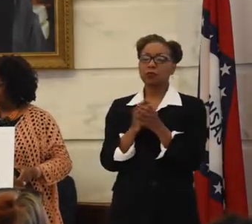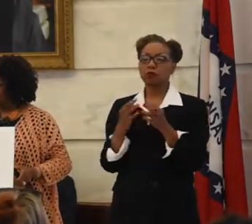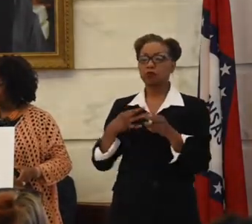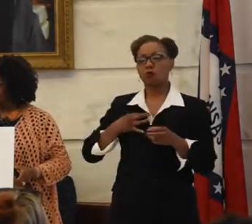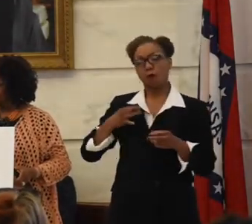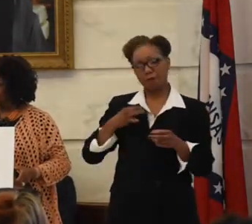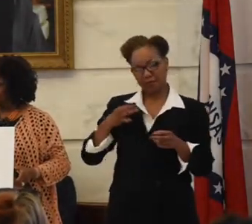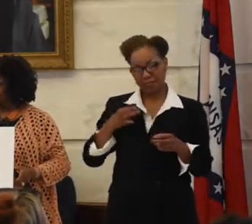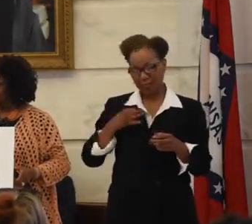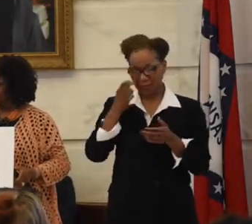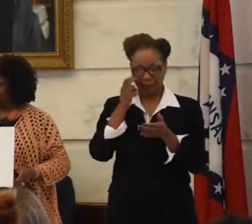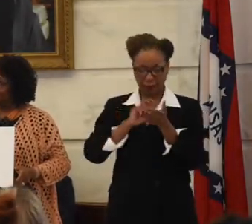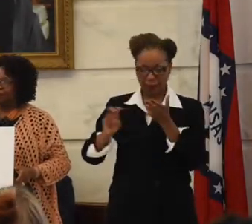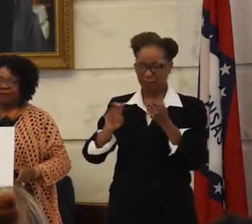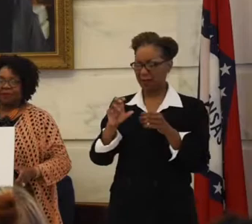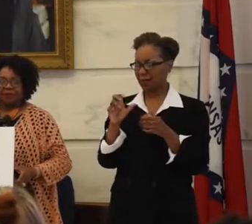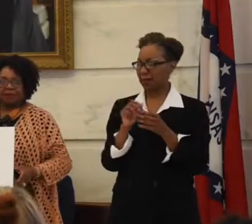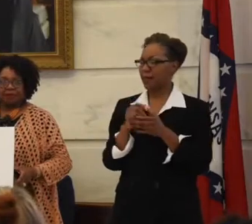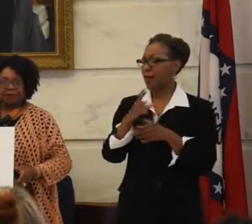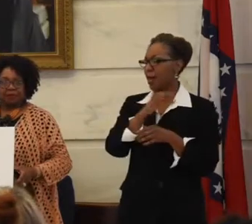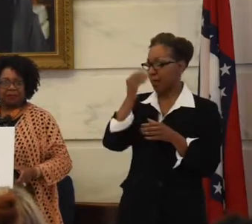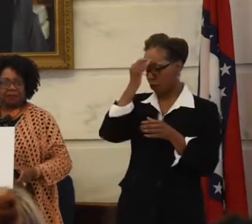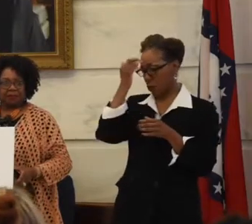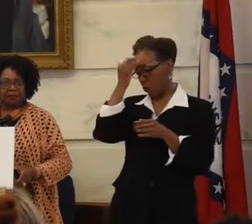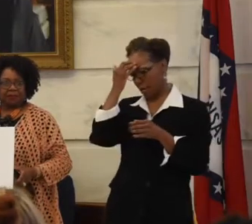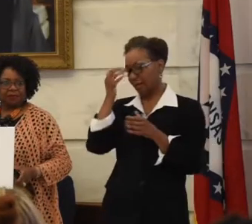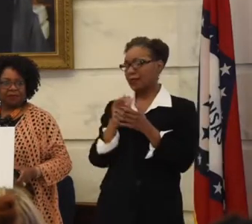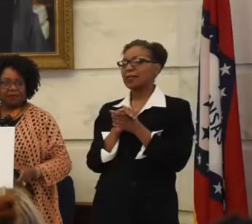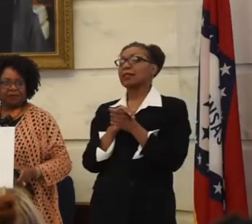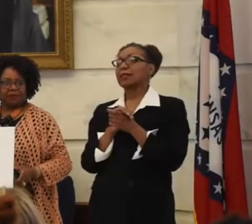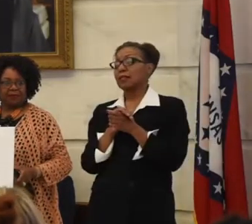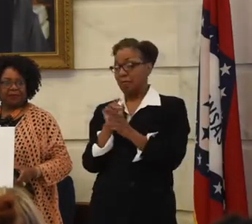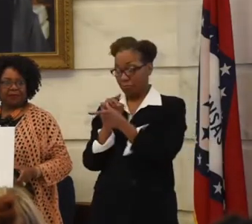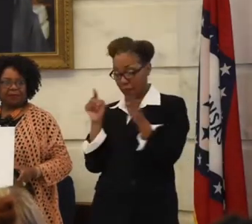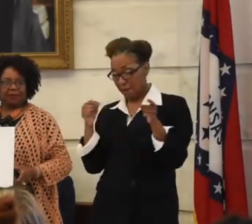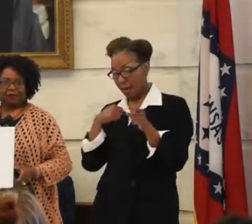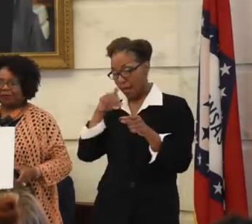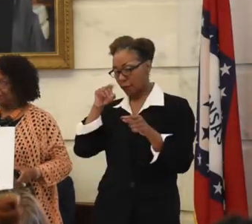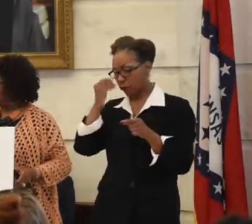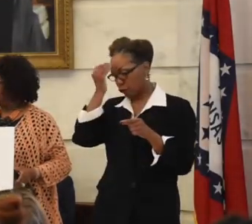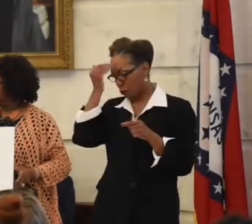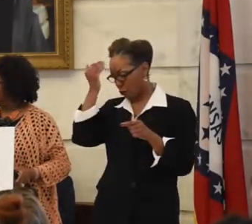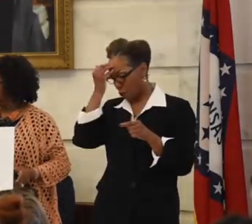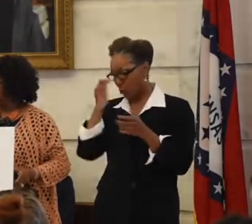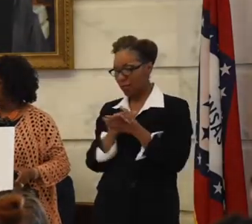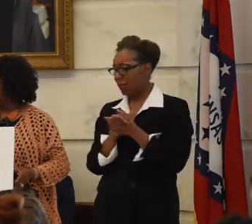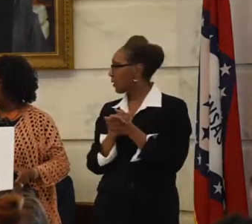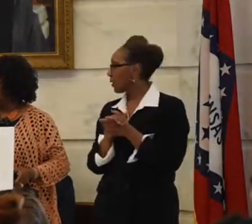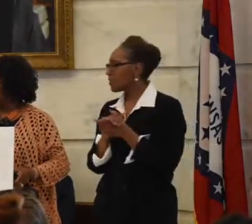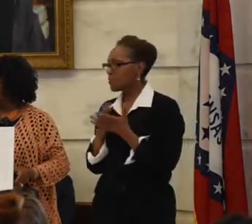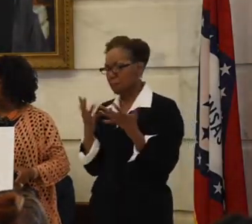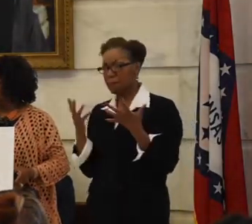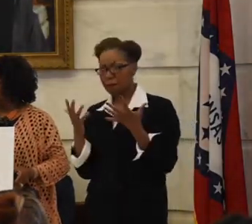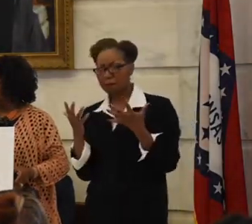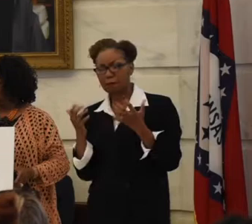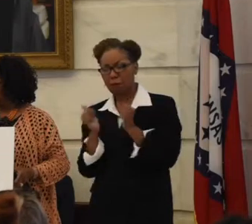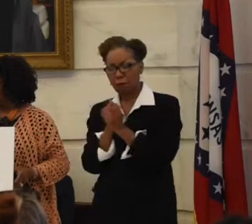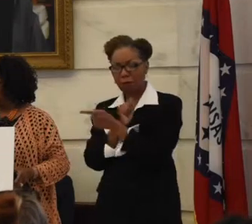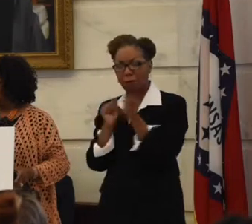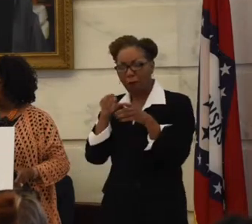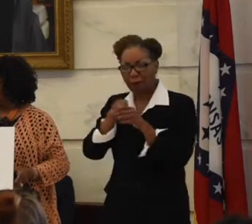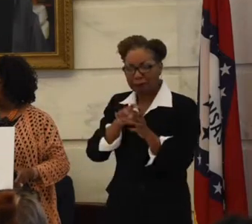represent the Secretary, and knowing the Secretary as I do, I know that his heart is here with you all,